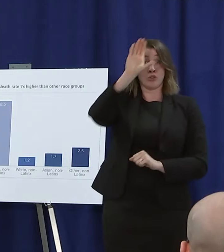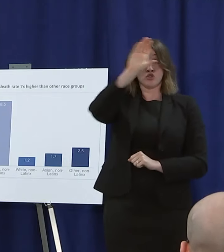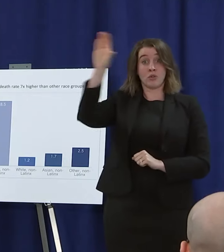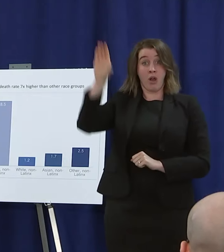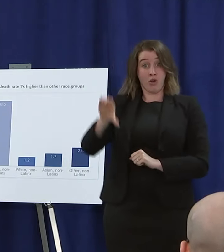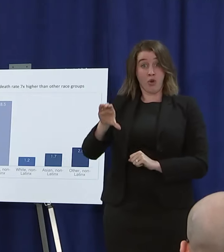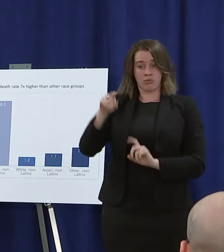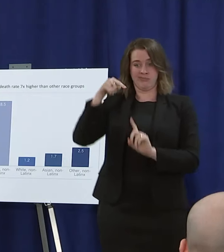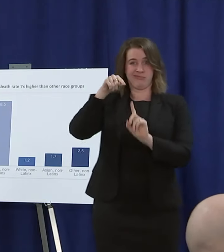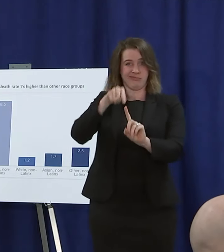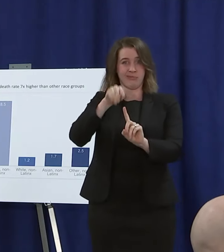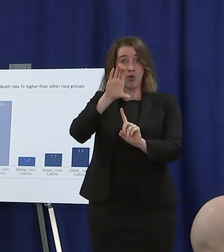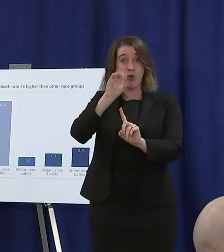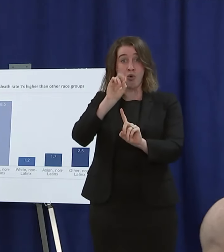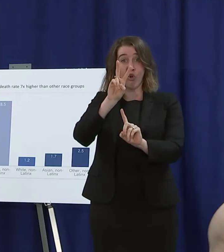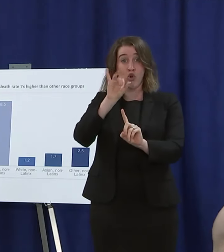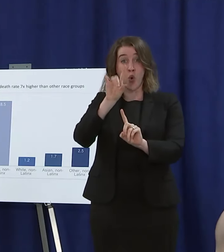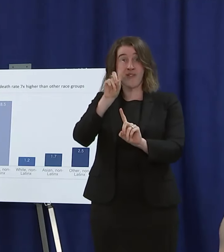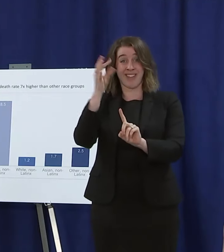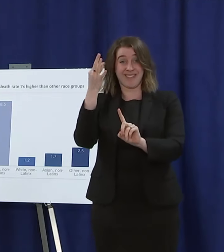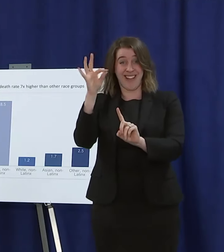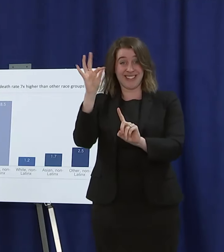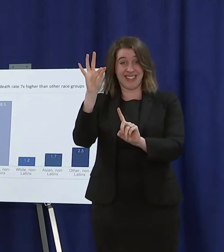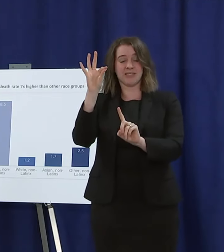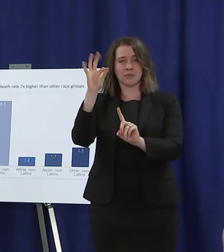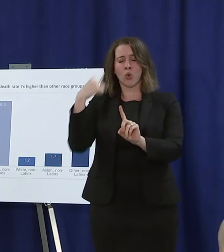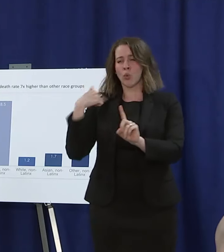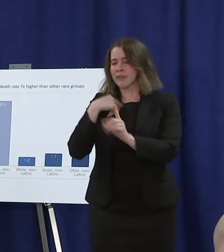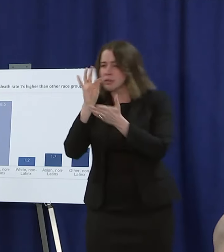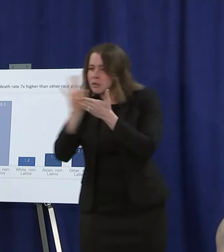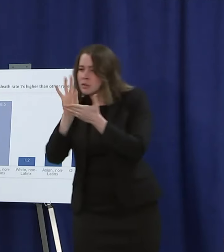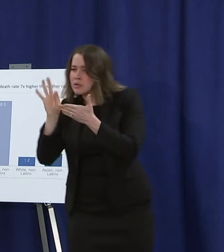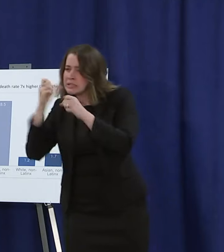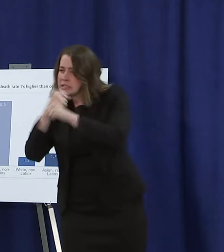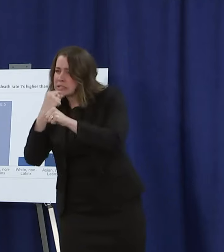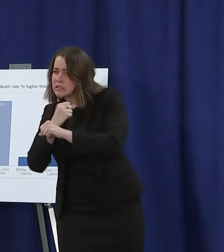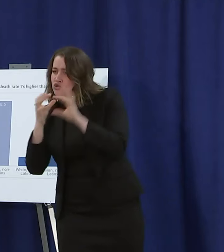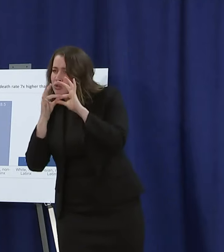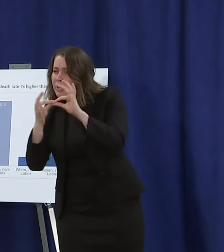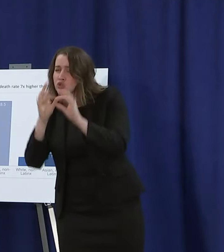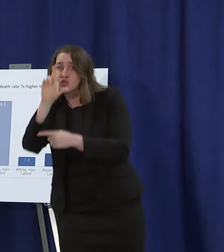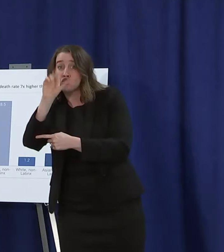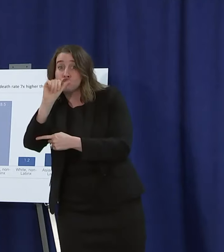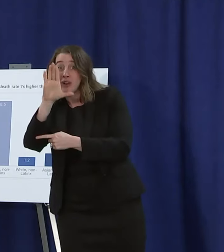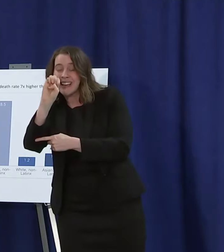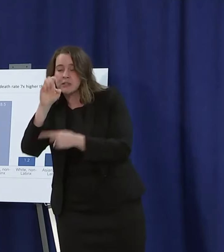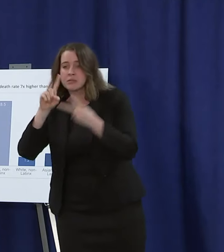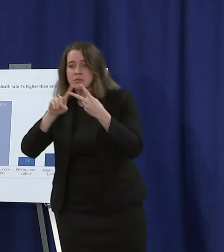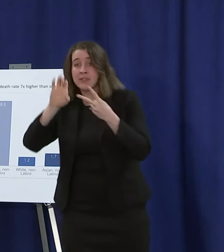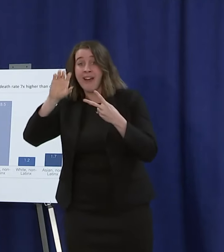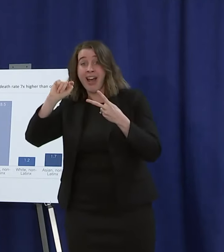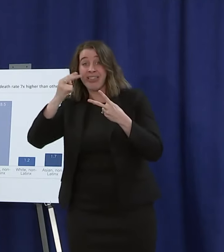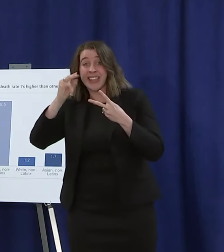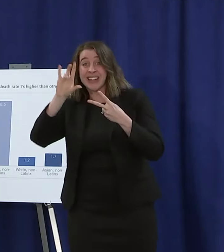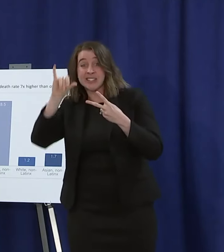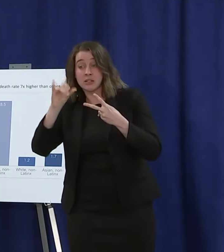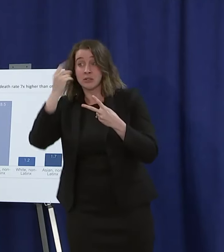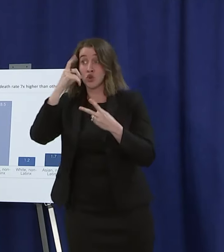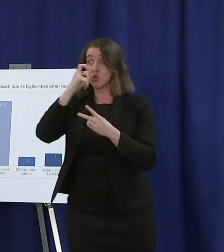with COVID-19, for whom we have data on race and ethnicity, more than half are African